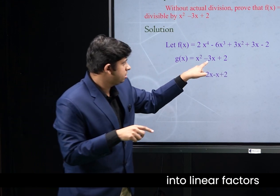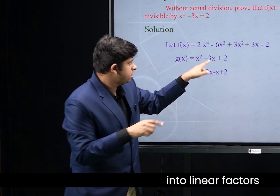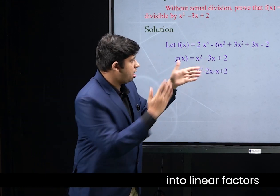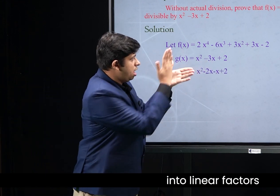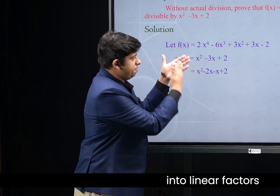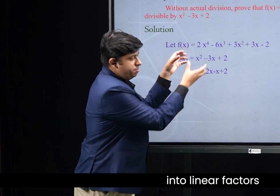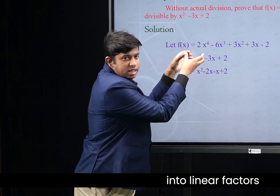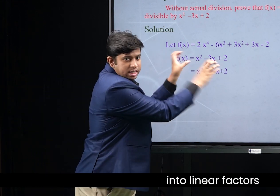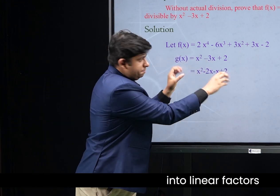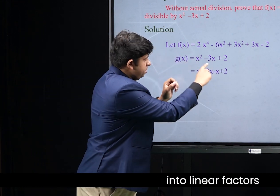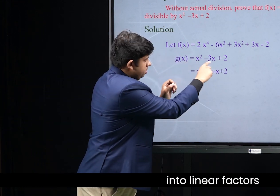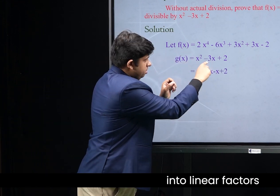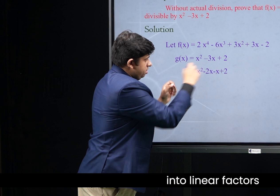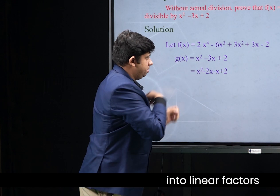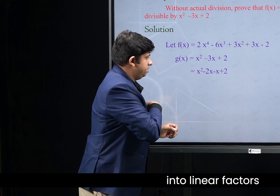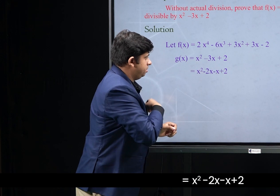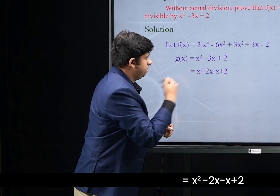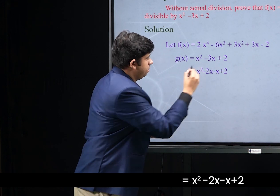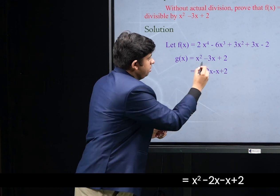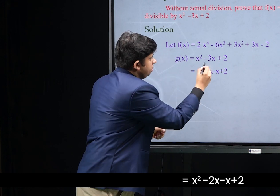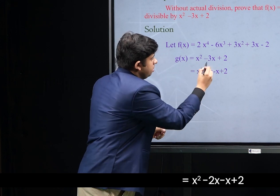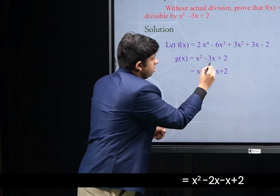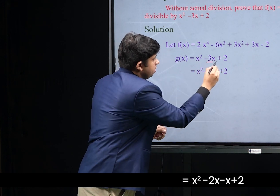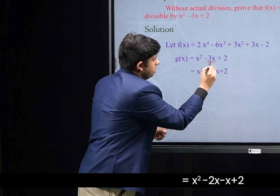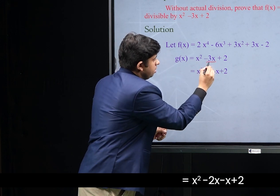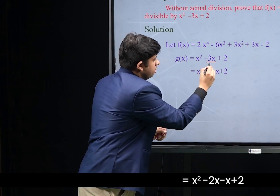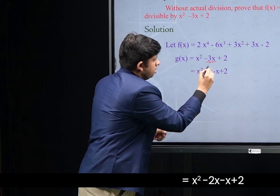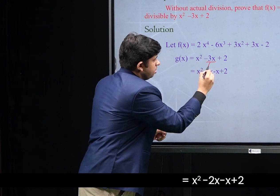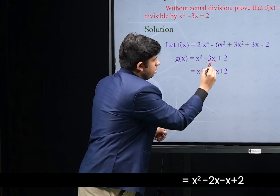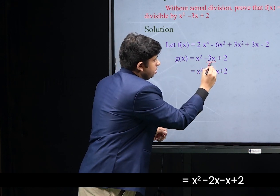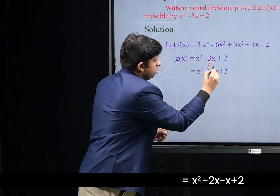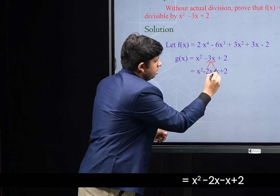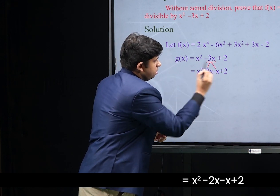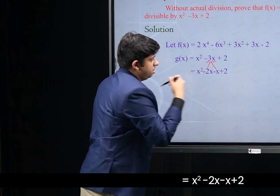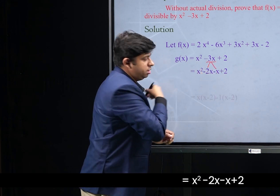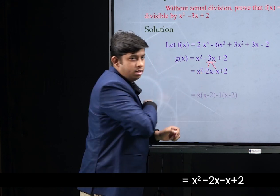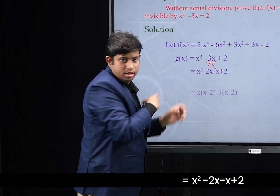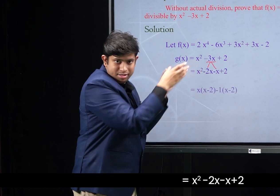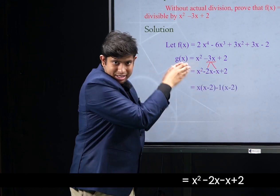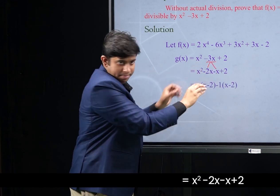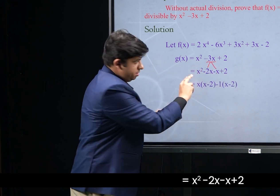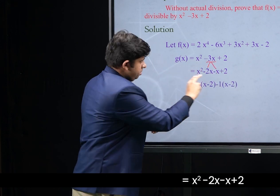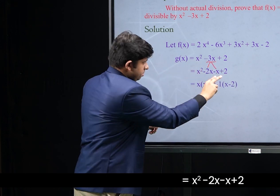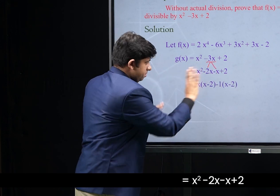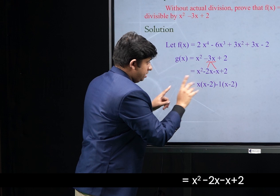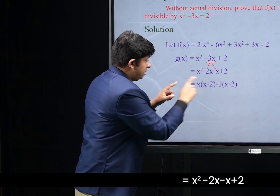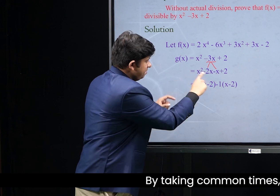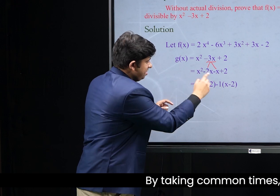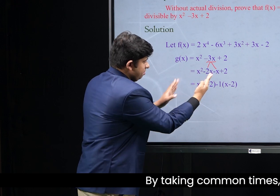factors which is equal to x square minus 2x minus x plus 2. By taking